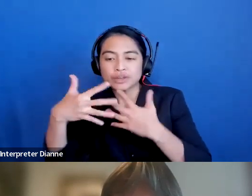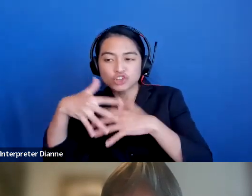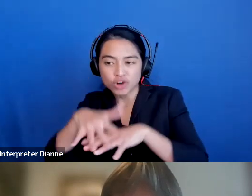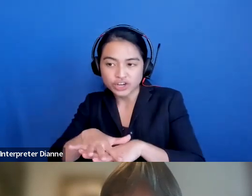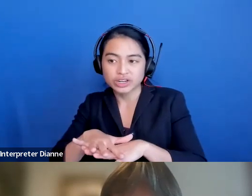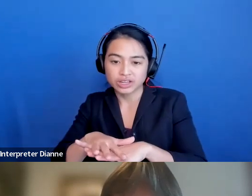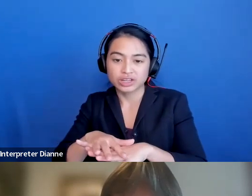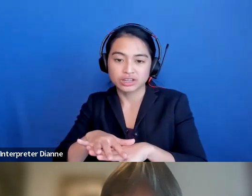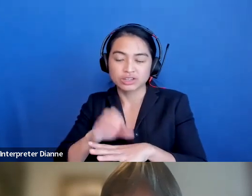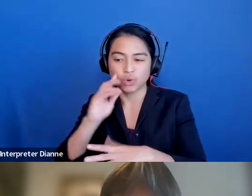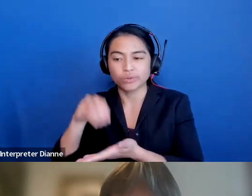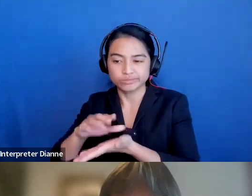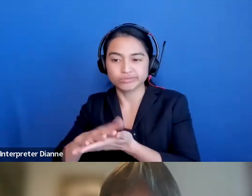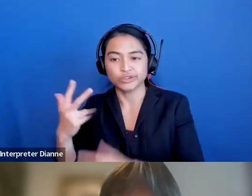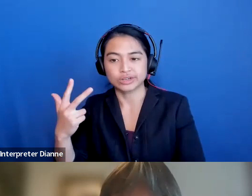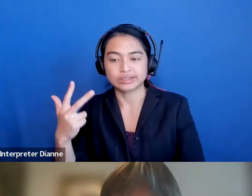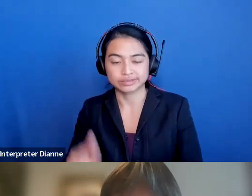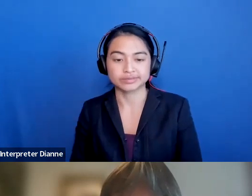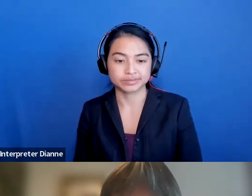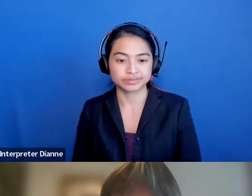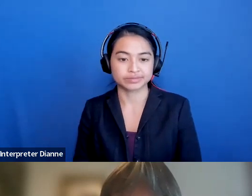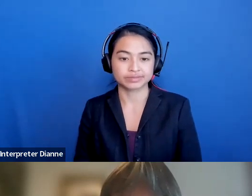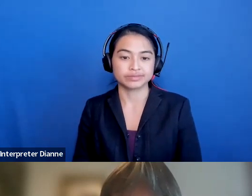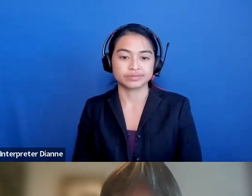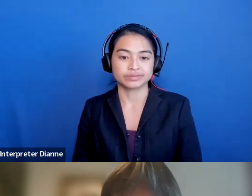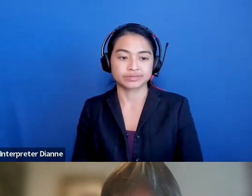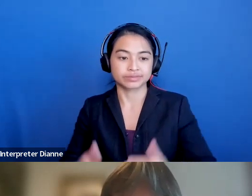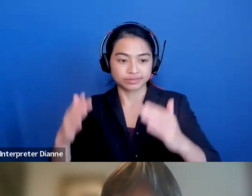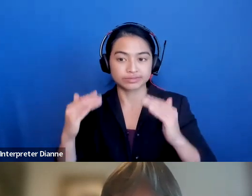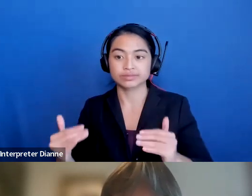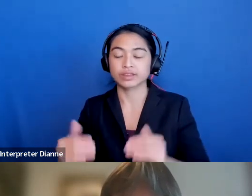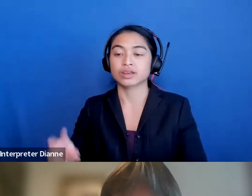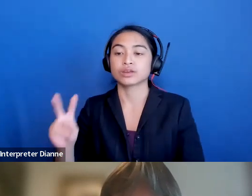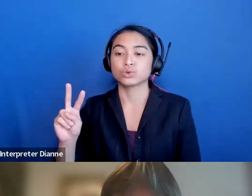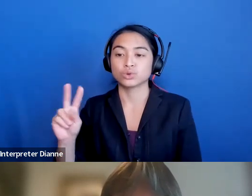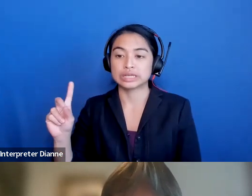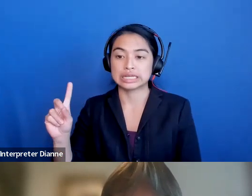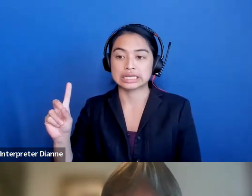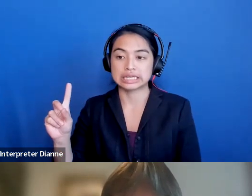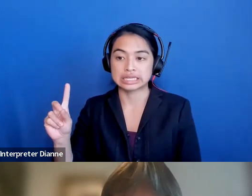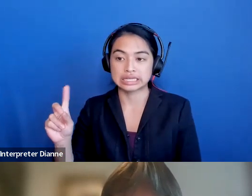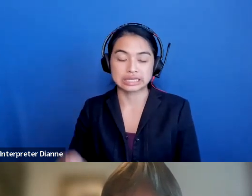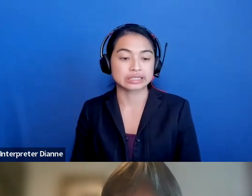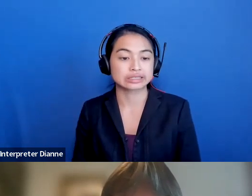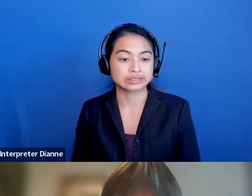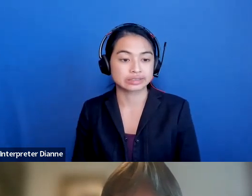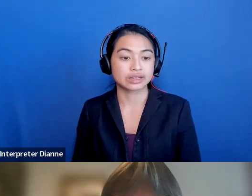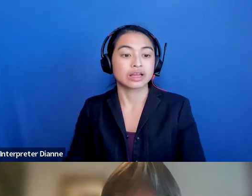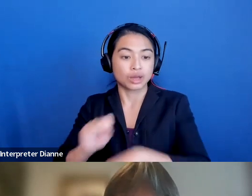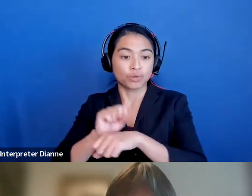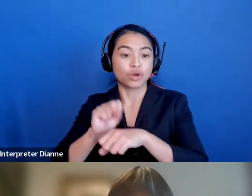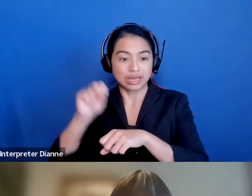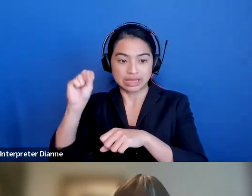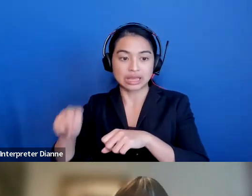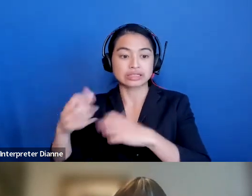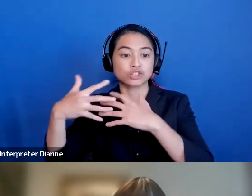rate of number 3. Next on the list of criteria, we're at 2D. Employment is integrated